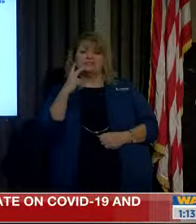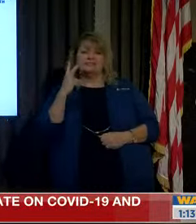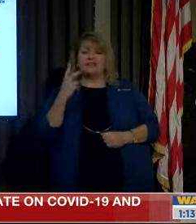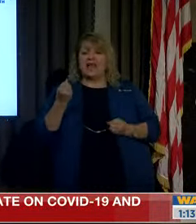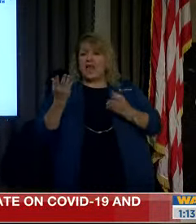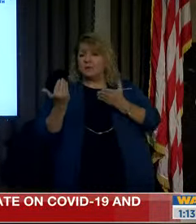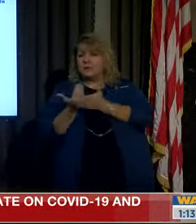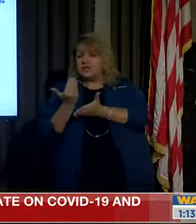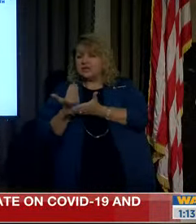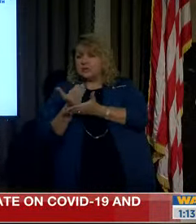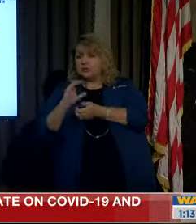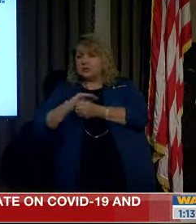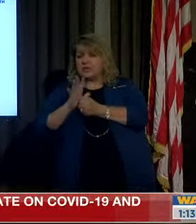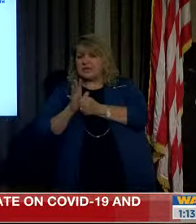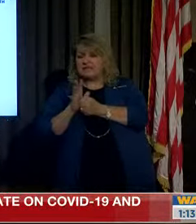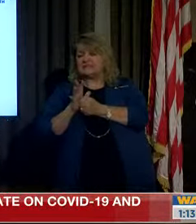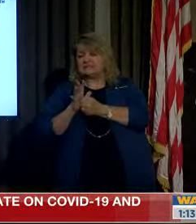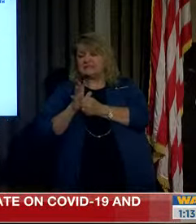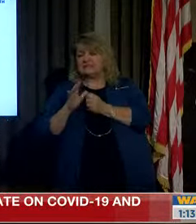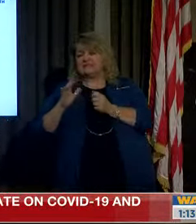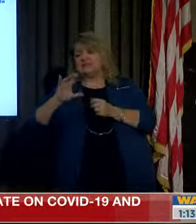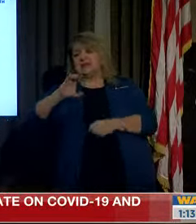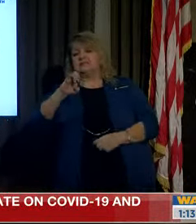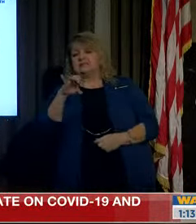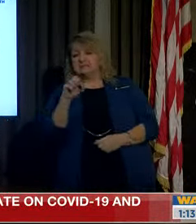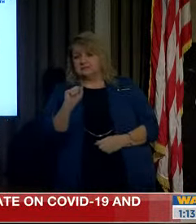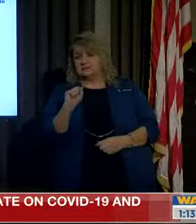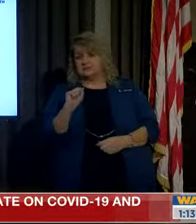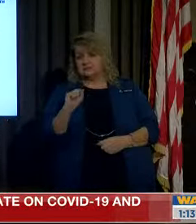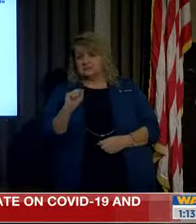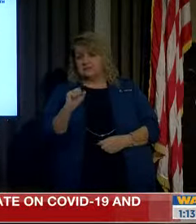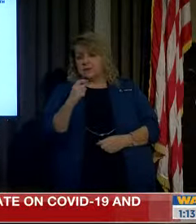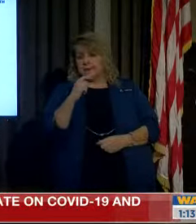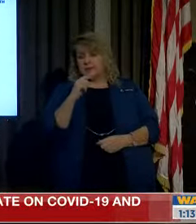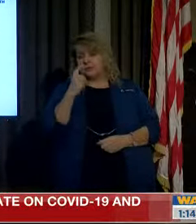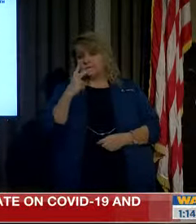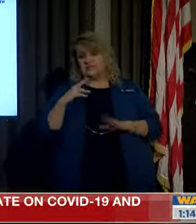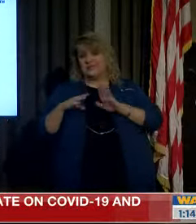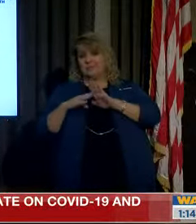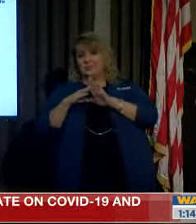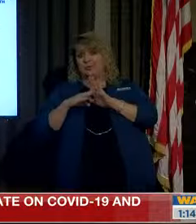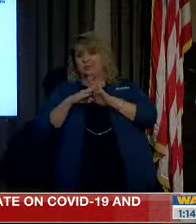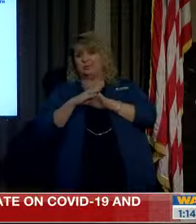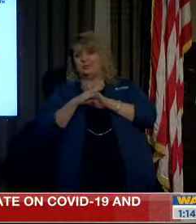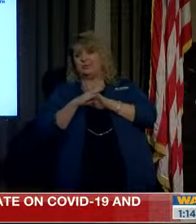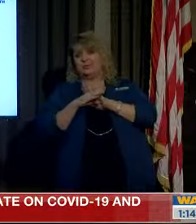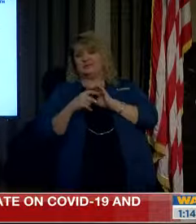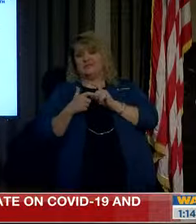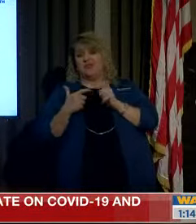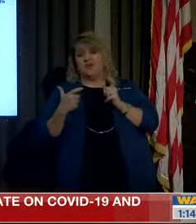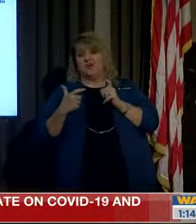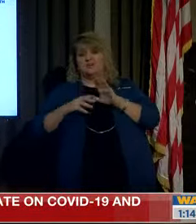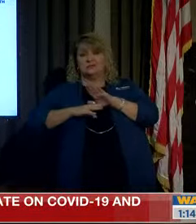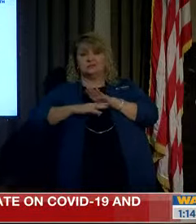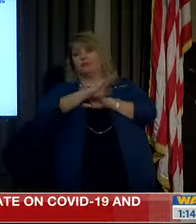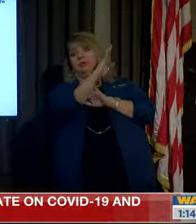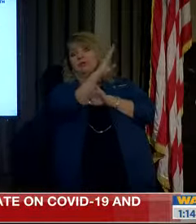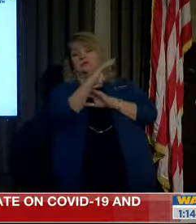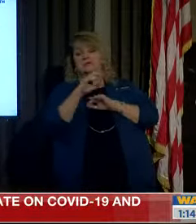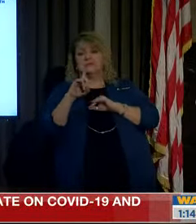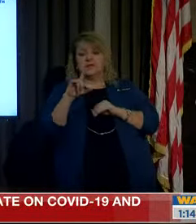new cases that get diagnosed every day. Again, you can see those 3 peaks very well. The very, very large fourth